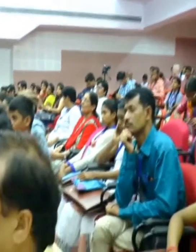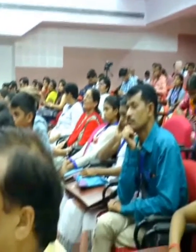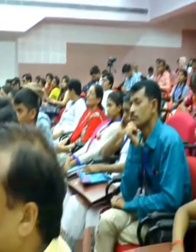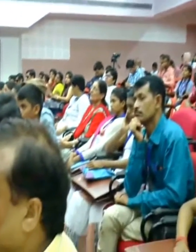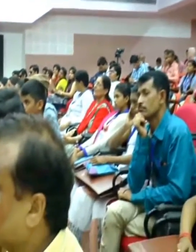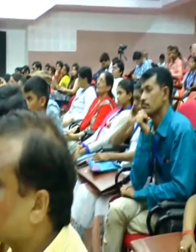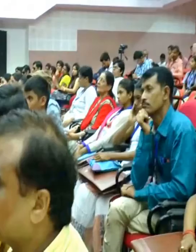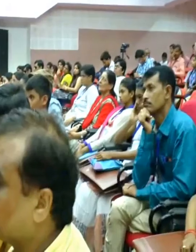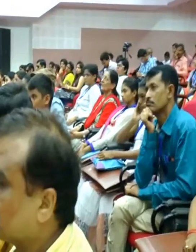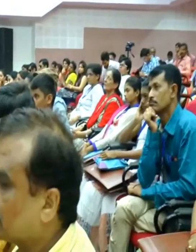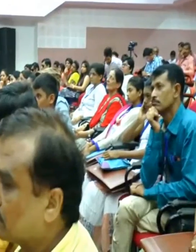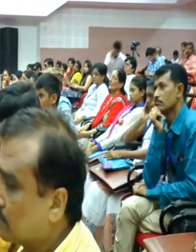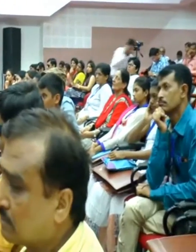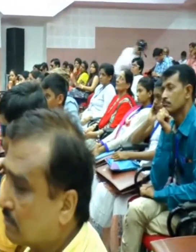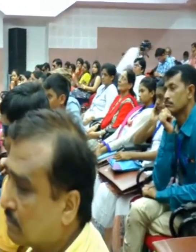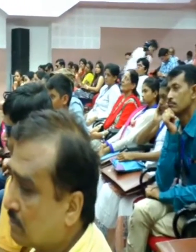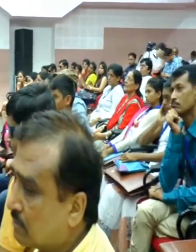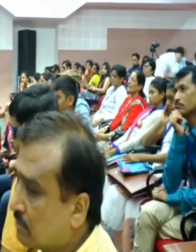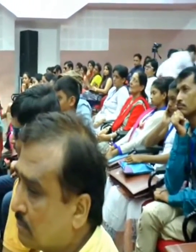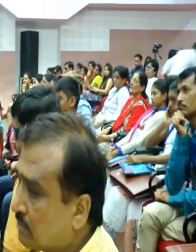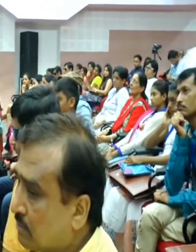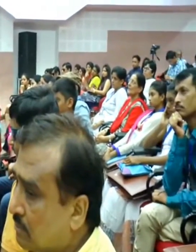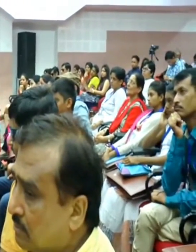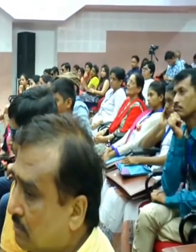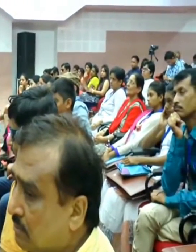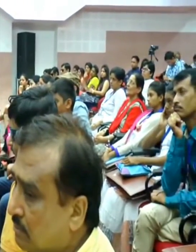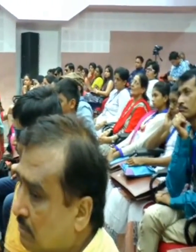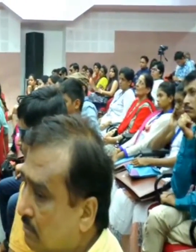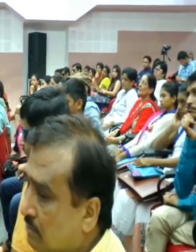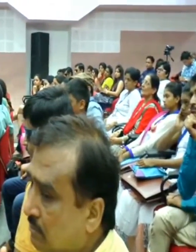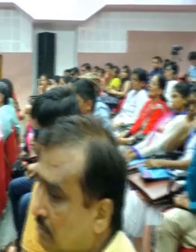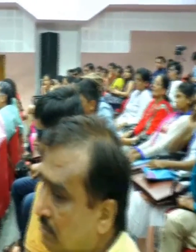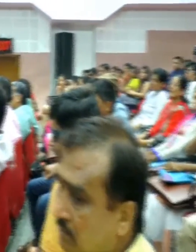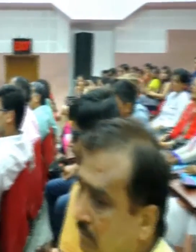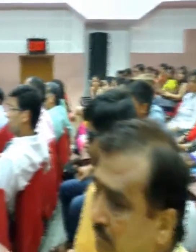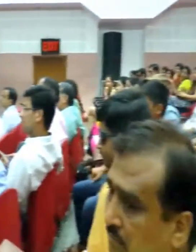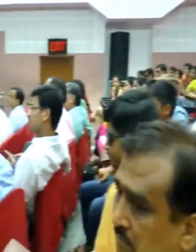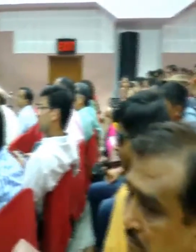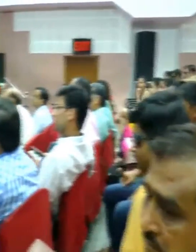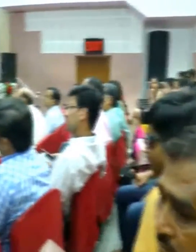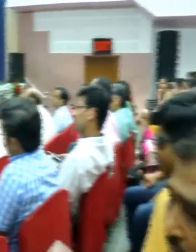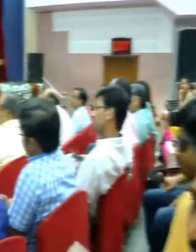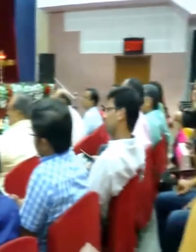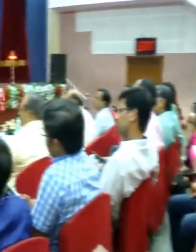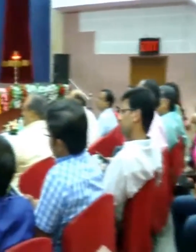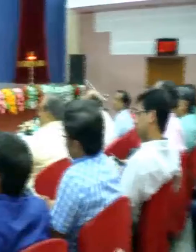all, I would like to thank our judges. The most difficult job.